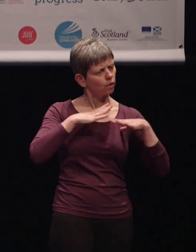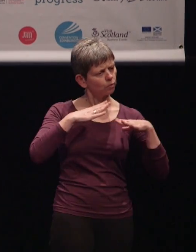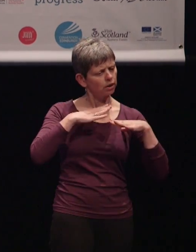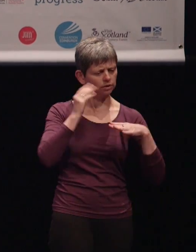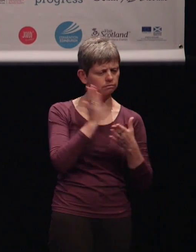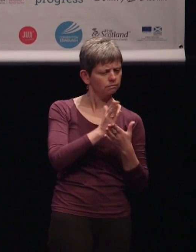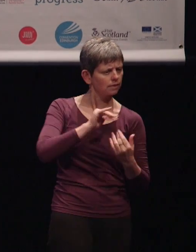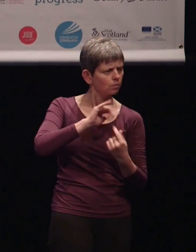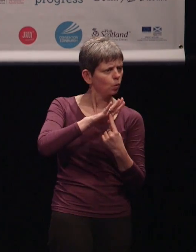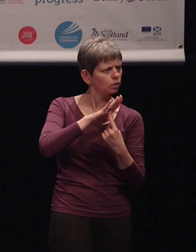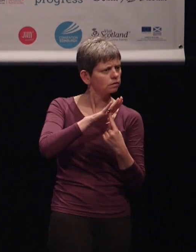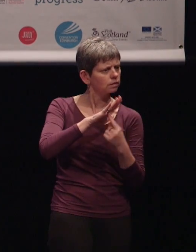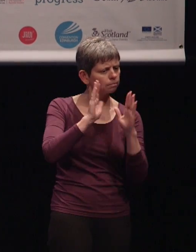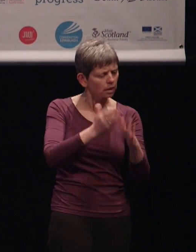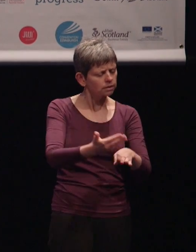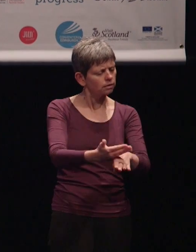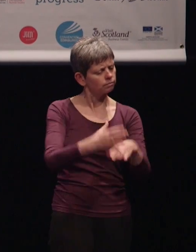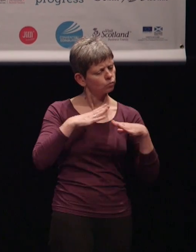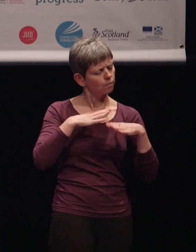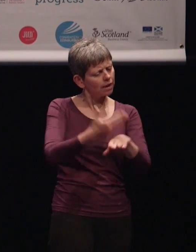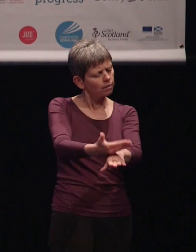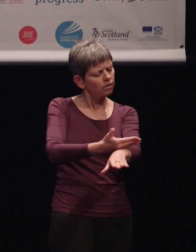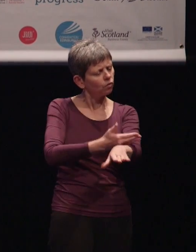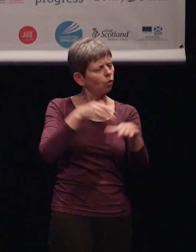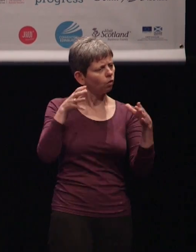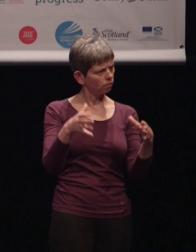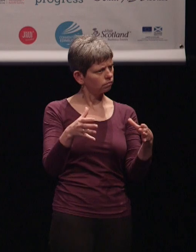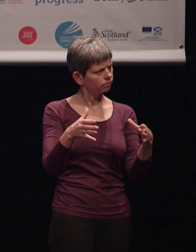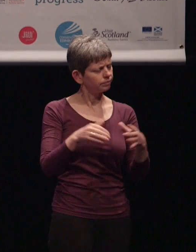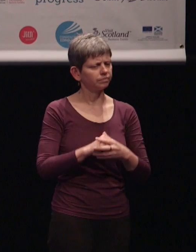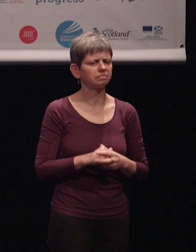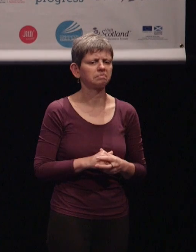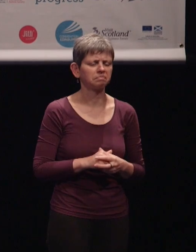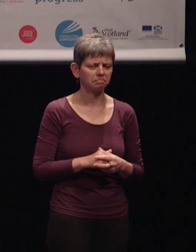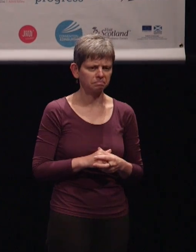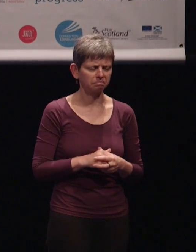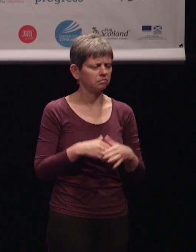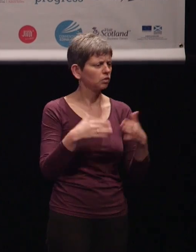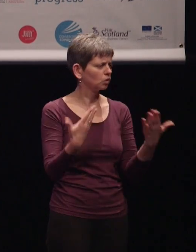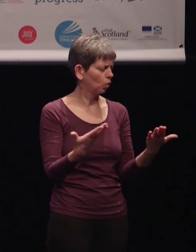prepare for your work. As a comparison, if you have a painter